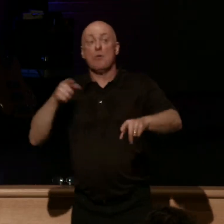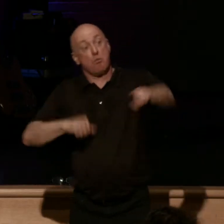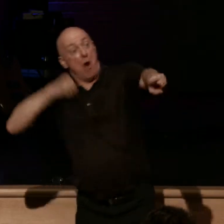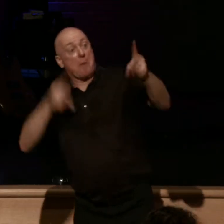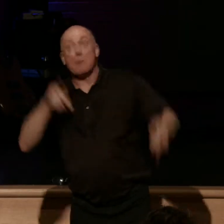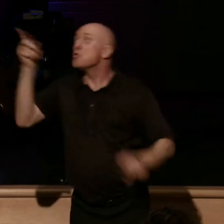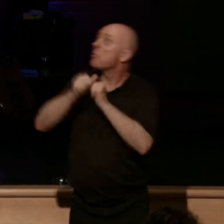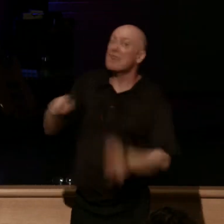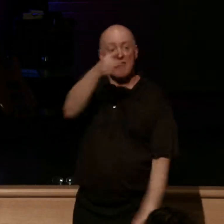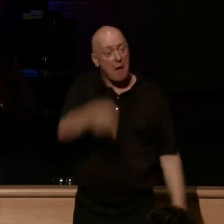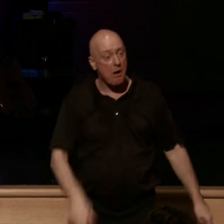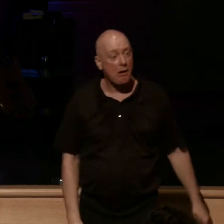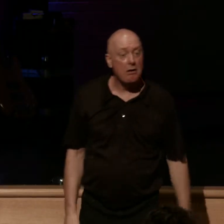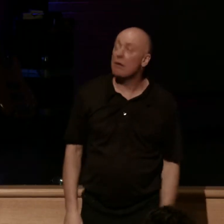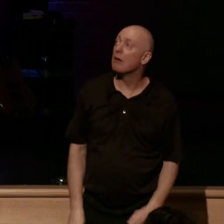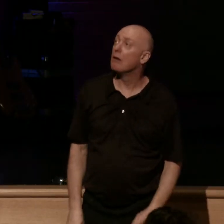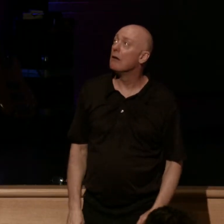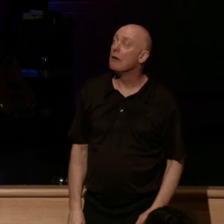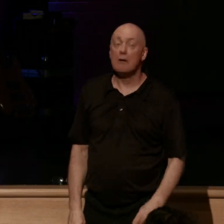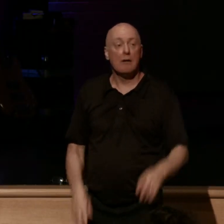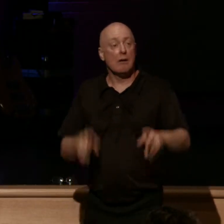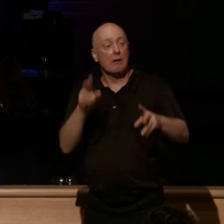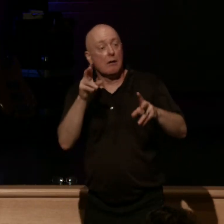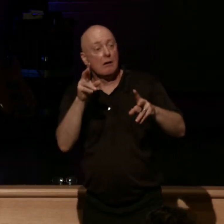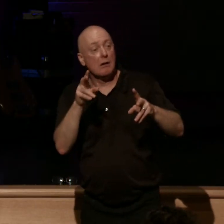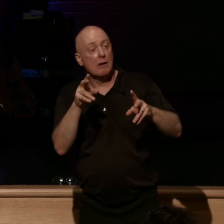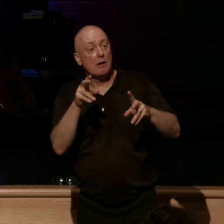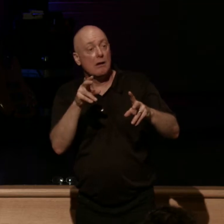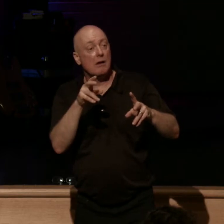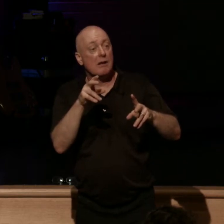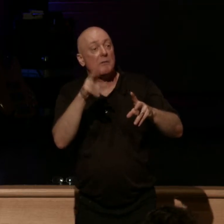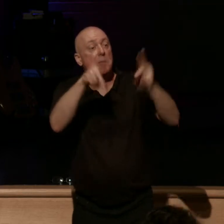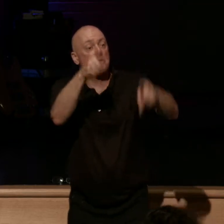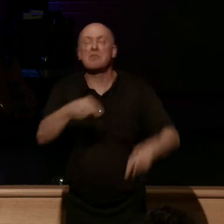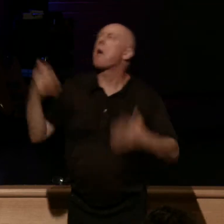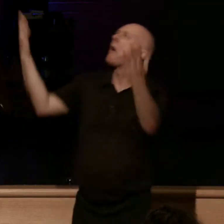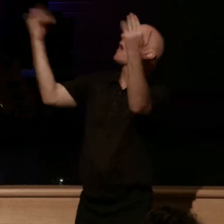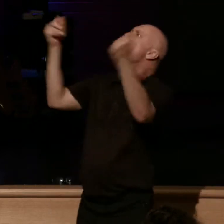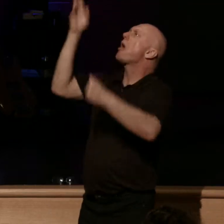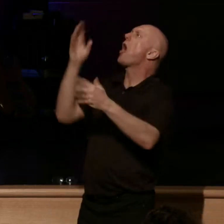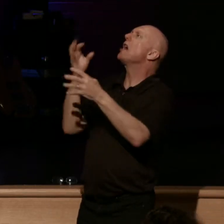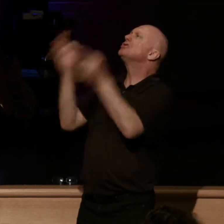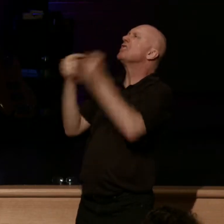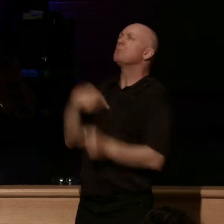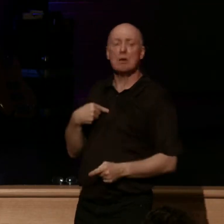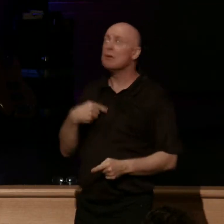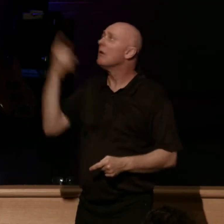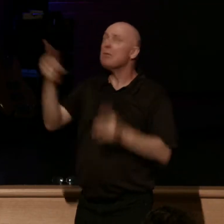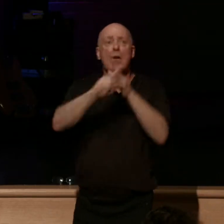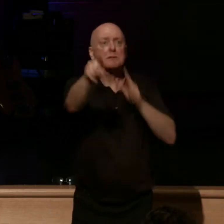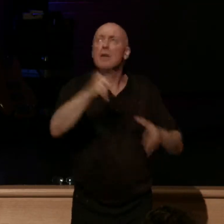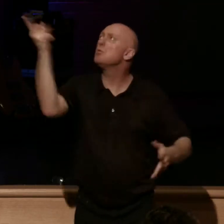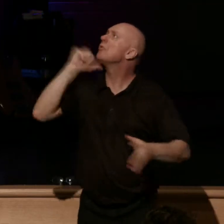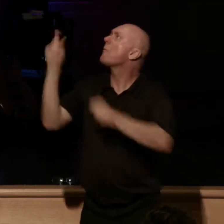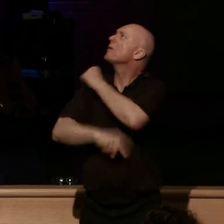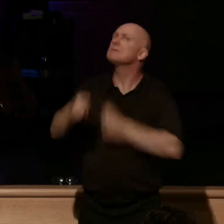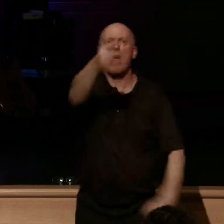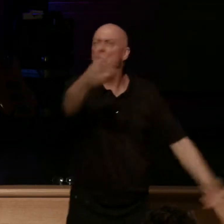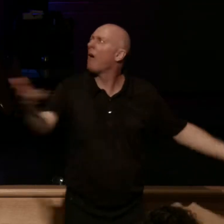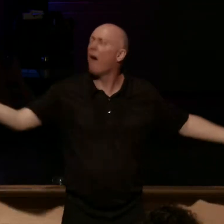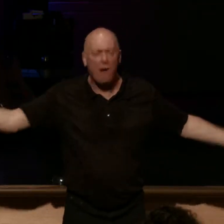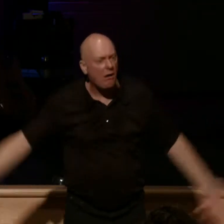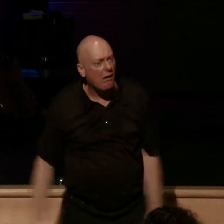get blessed. And the people say, those who dare God to judge them, they're the ones who escape every time.